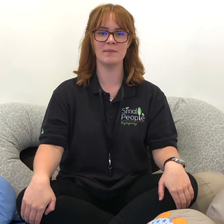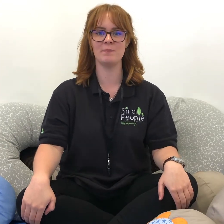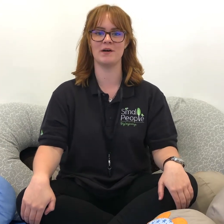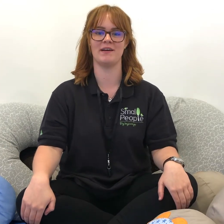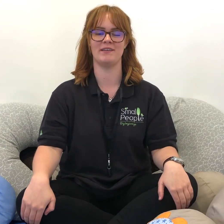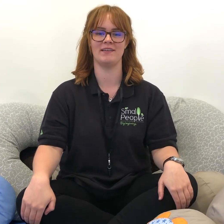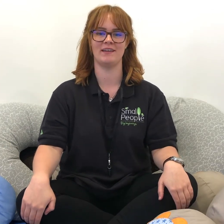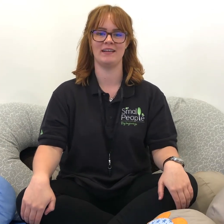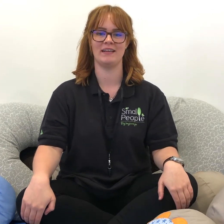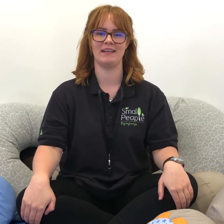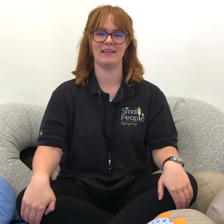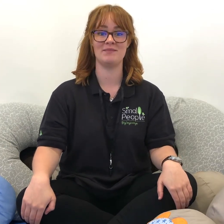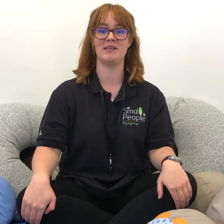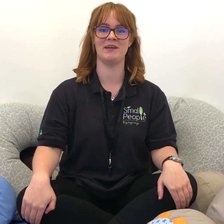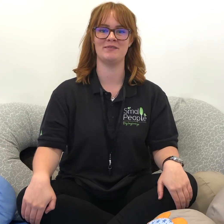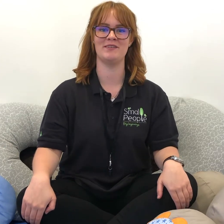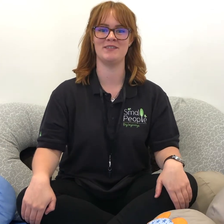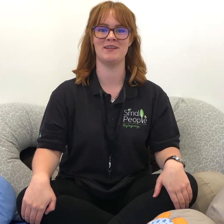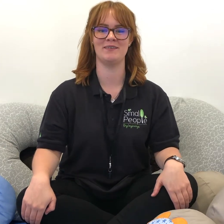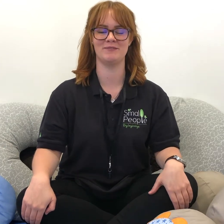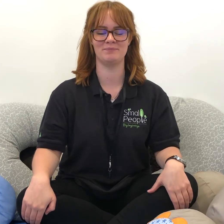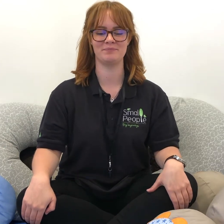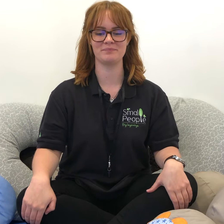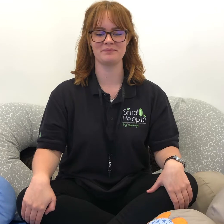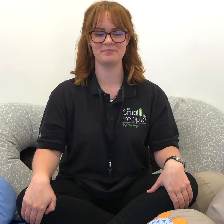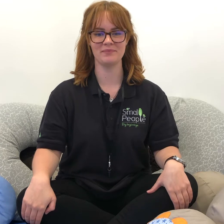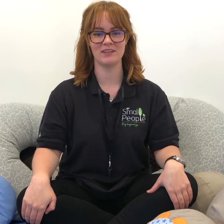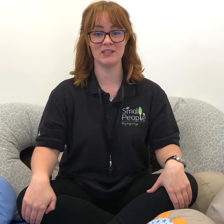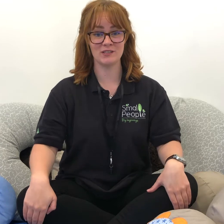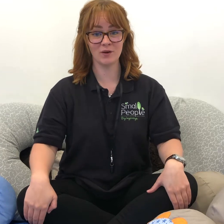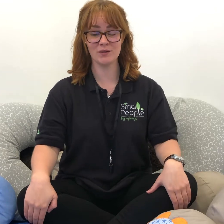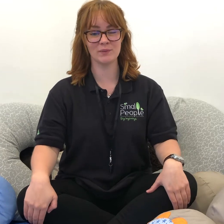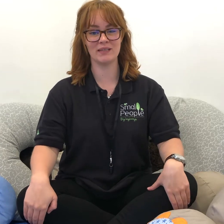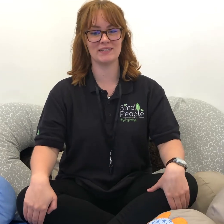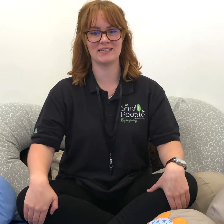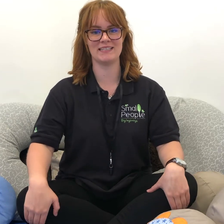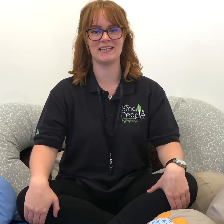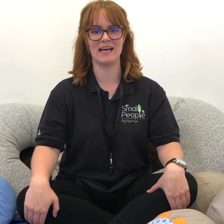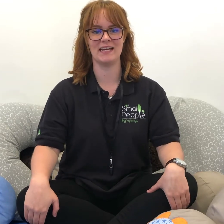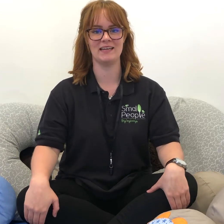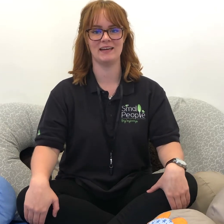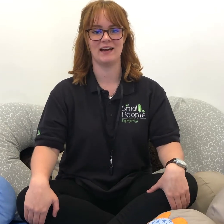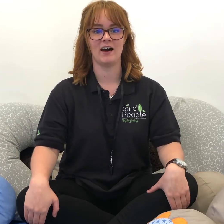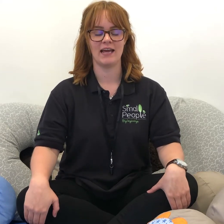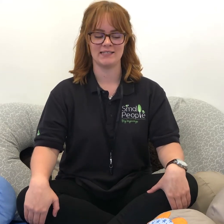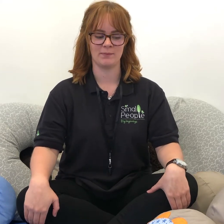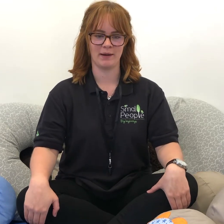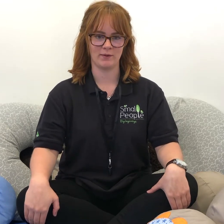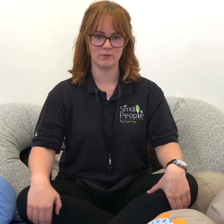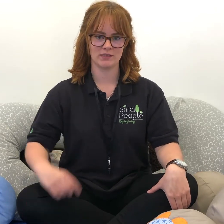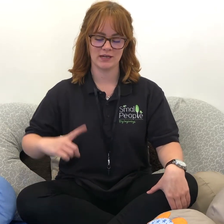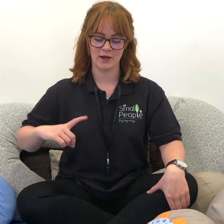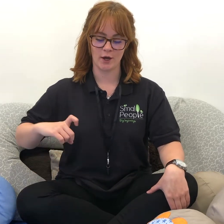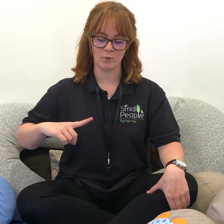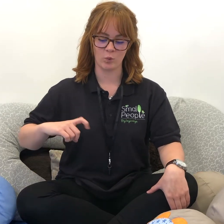remember? Let me know if you do. The song that we're going to sing today is about a